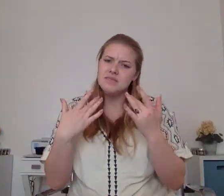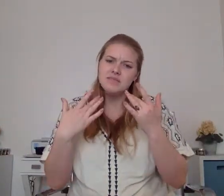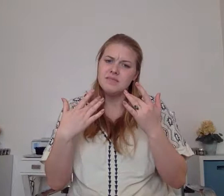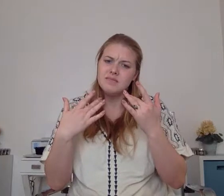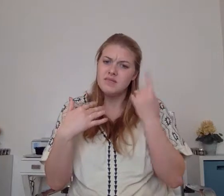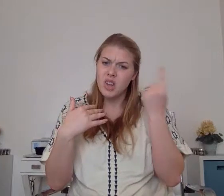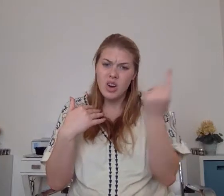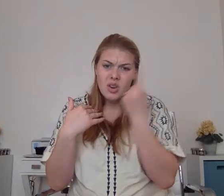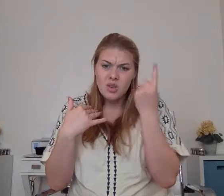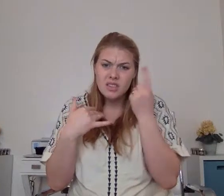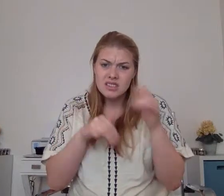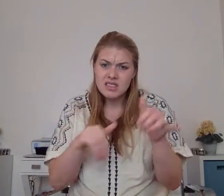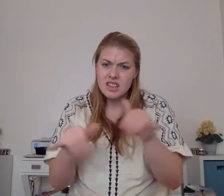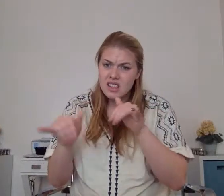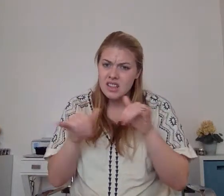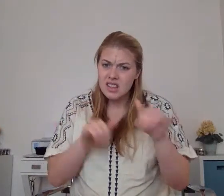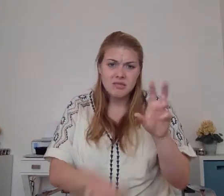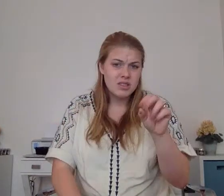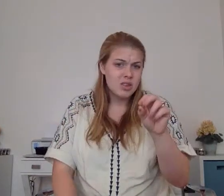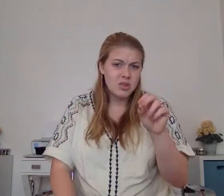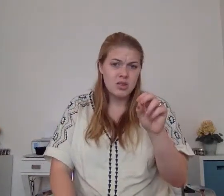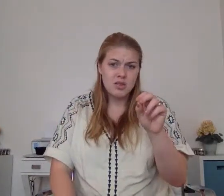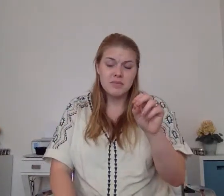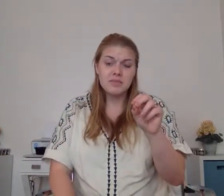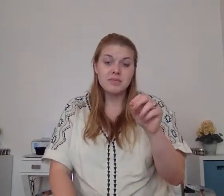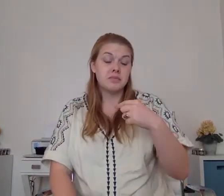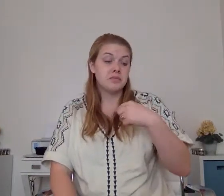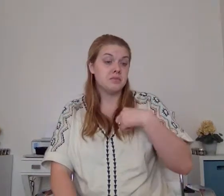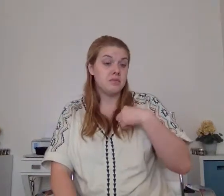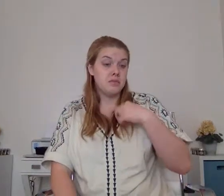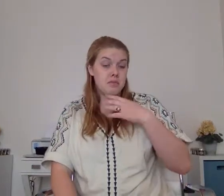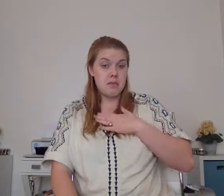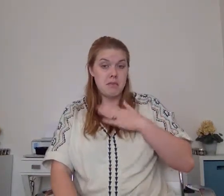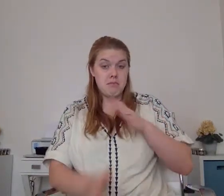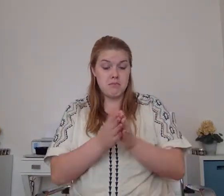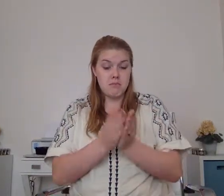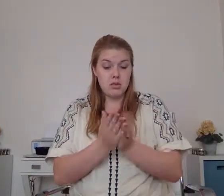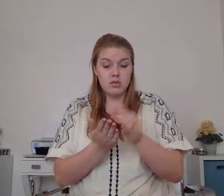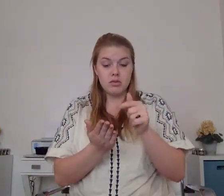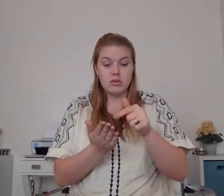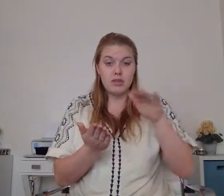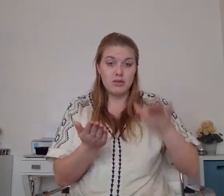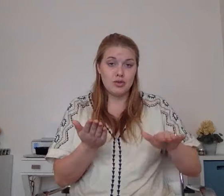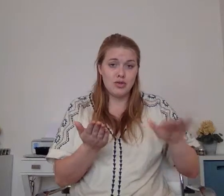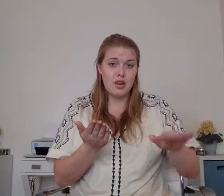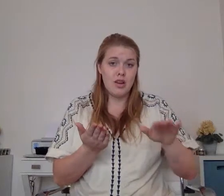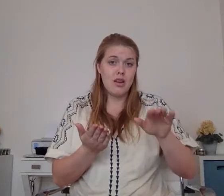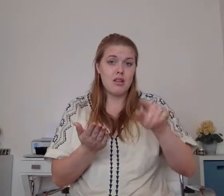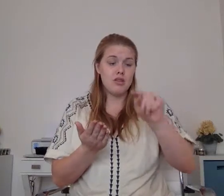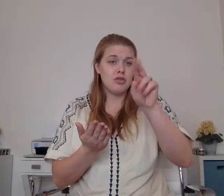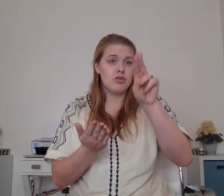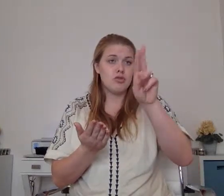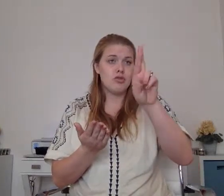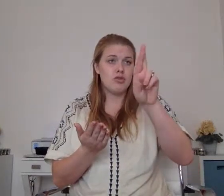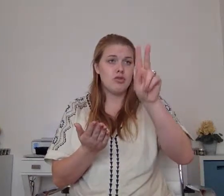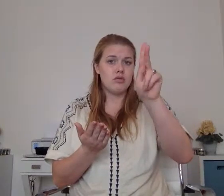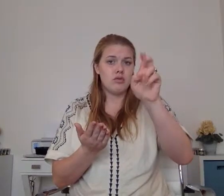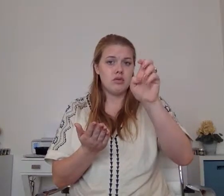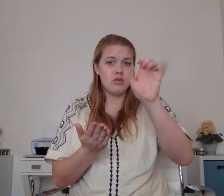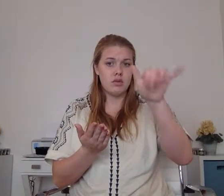a children's book out in Turkey, and when the book was published, I did lots of events. I went to many primary schools,